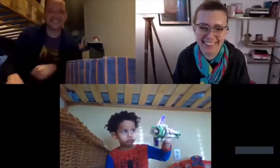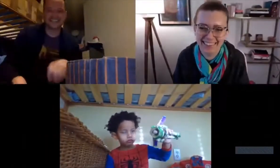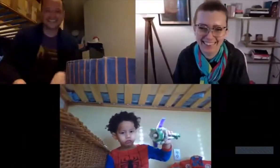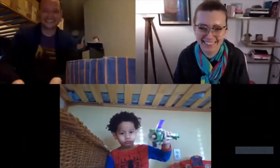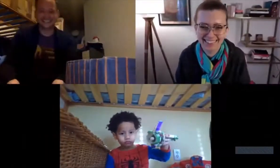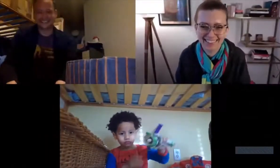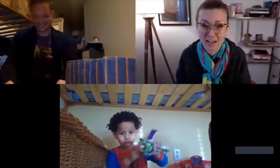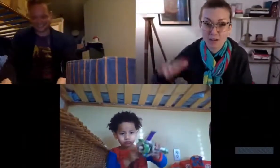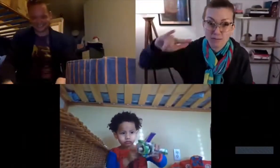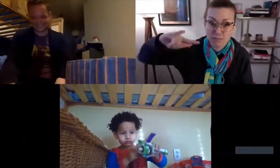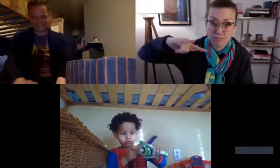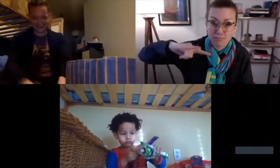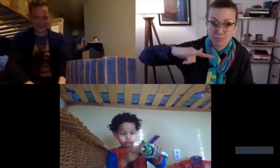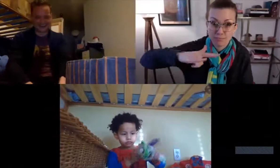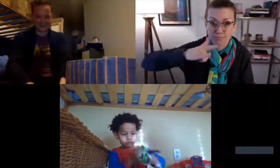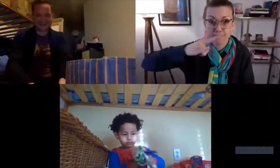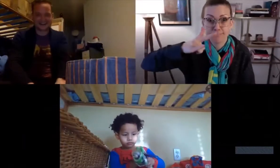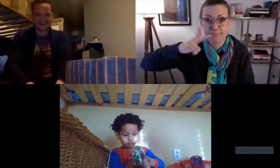Hug and then throw it away.